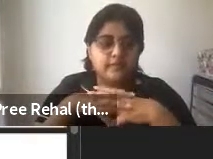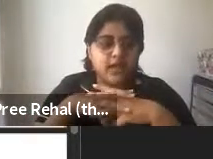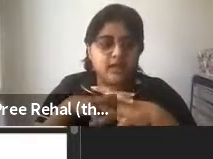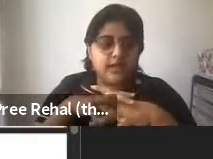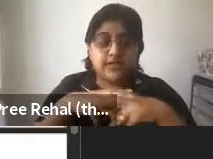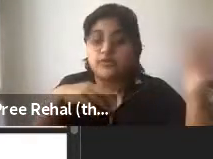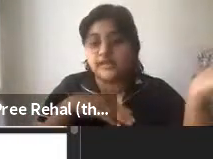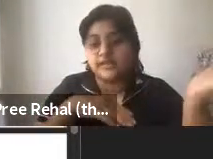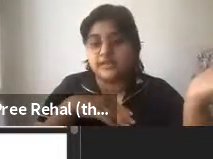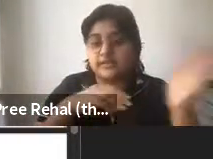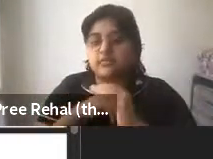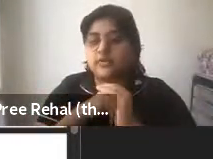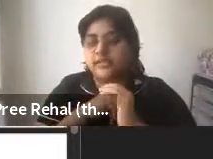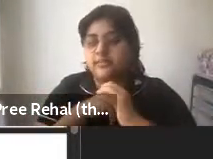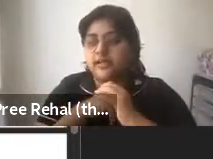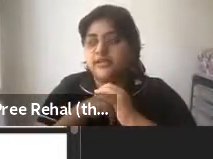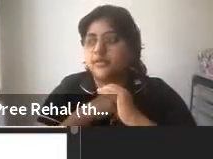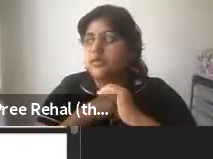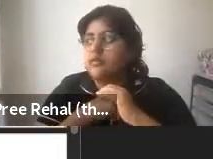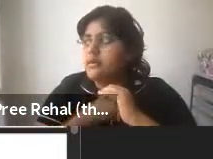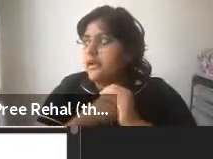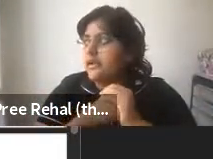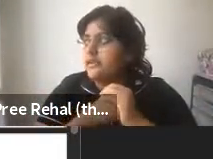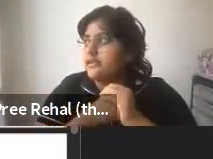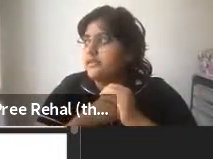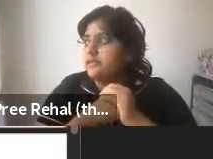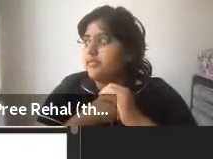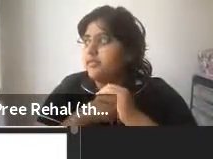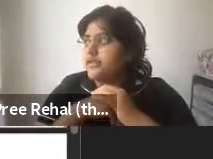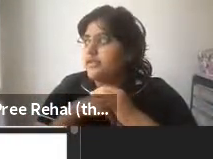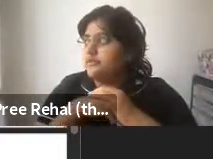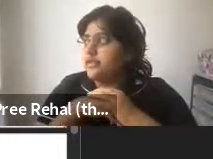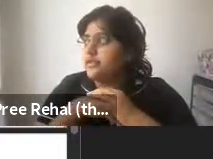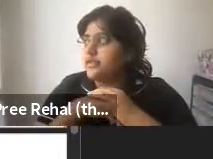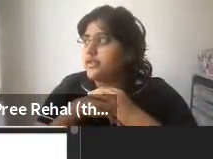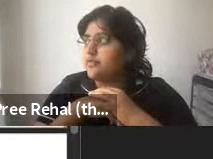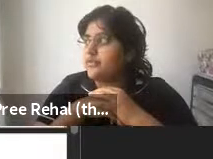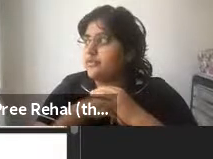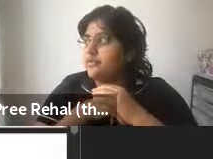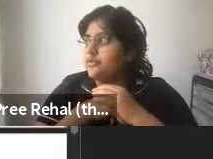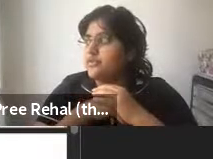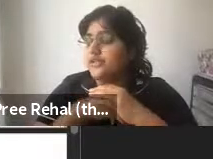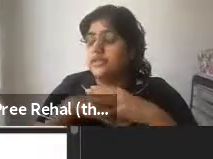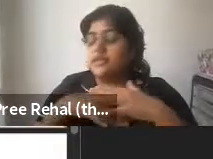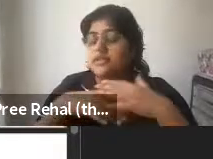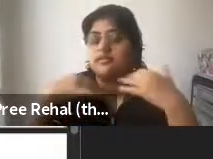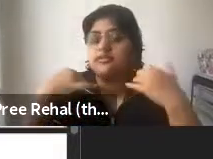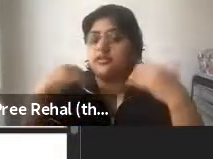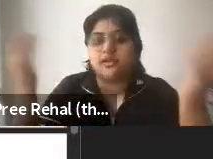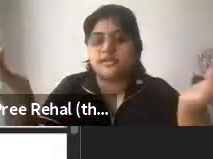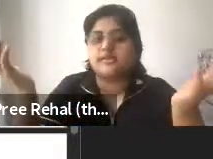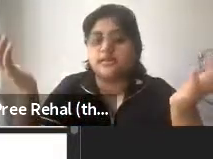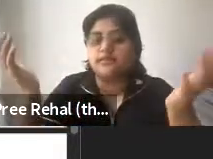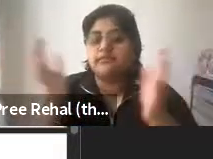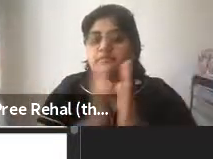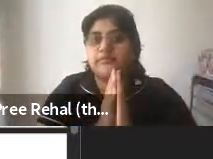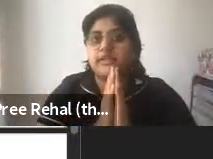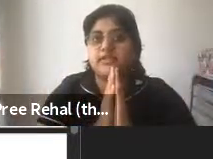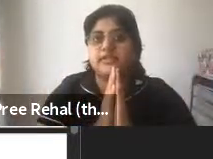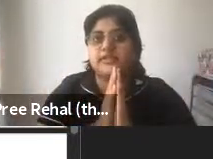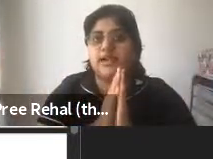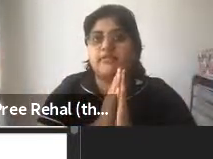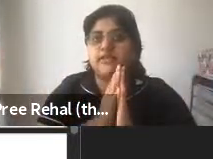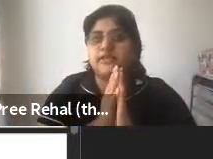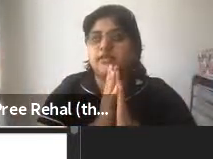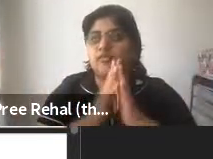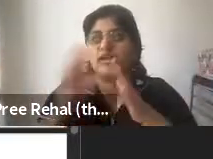and I. And they were only 6 when my dad passed away. And my mom was having a really hard time with just like the loss itself